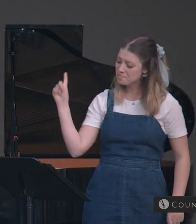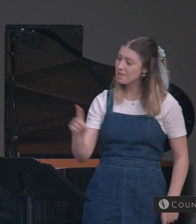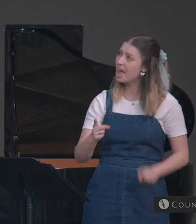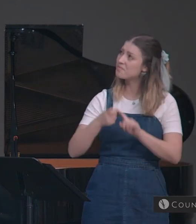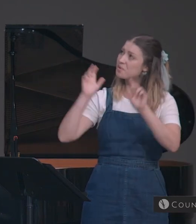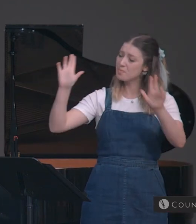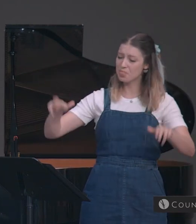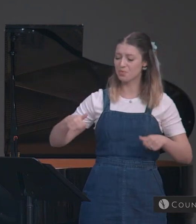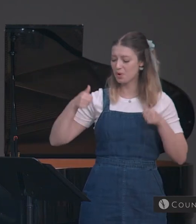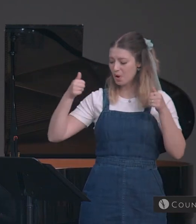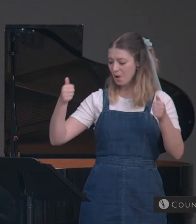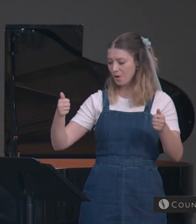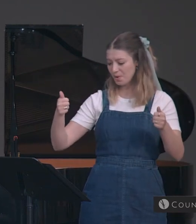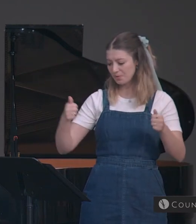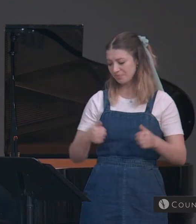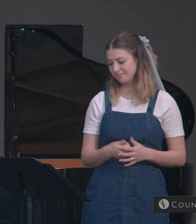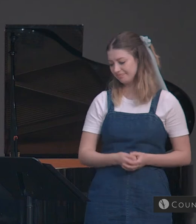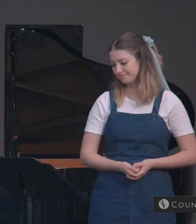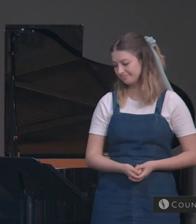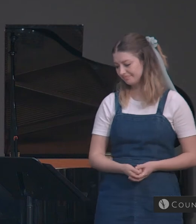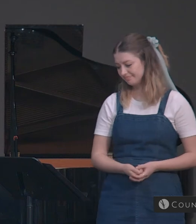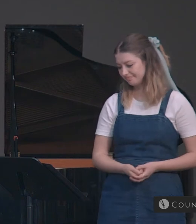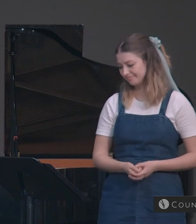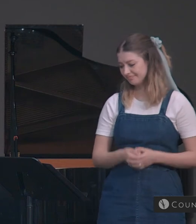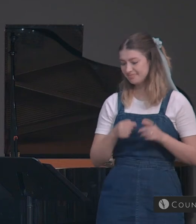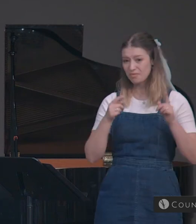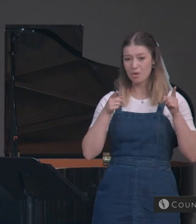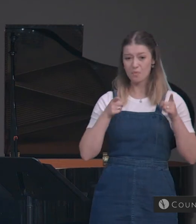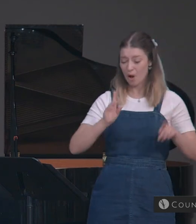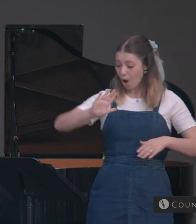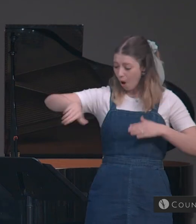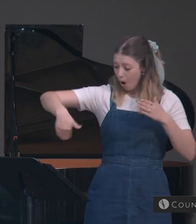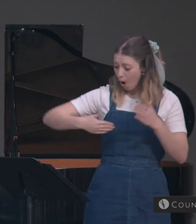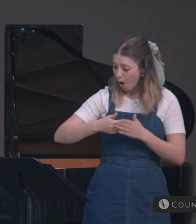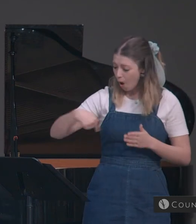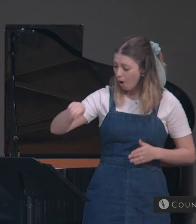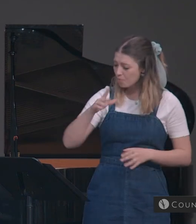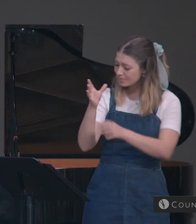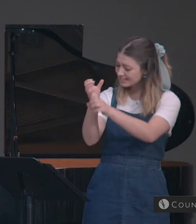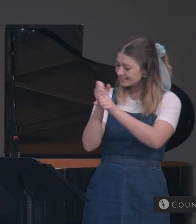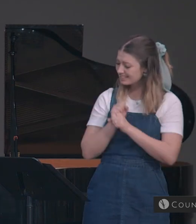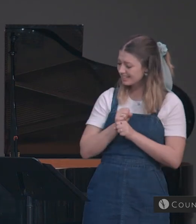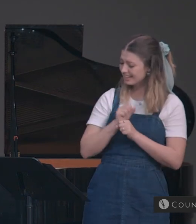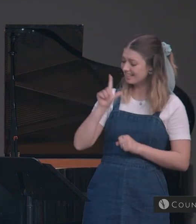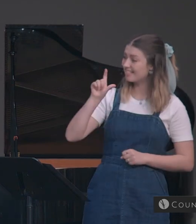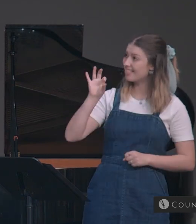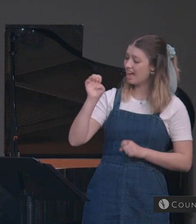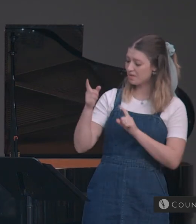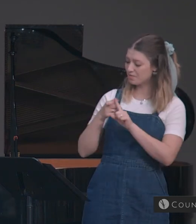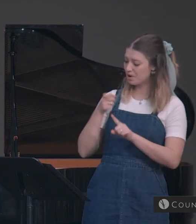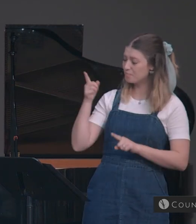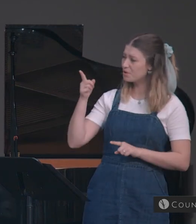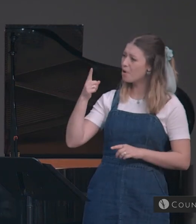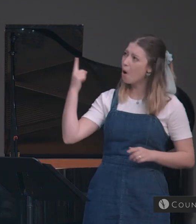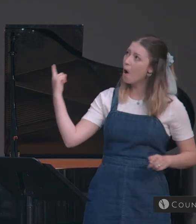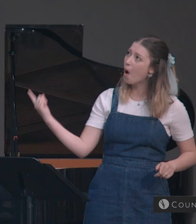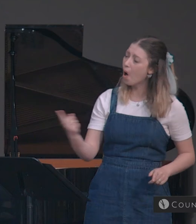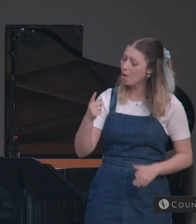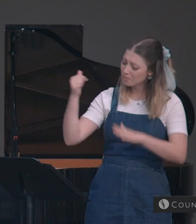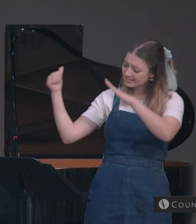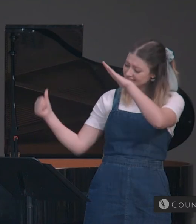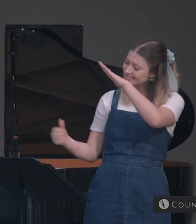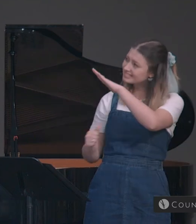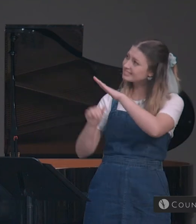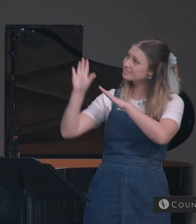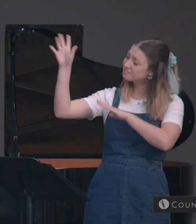by order from thy throne. While all that